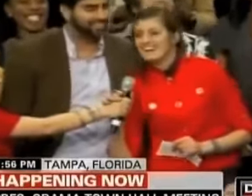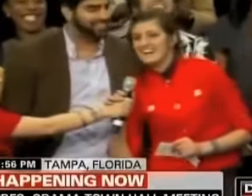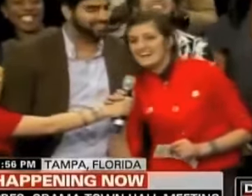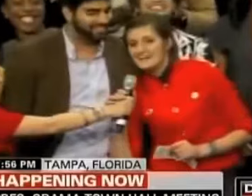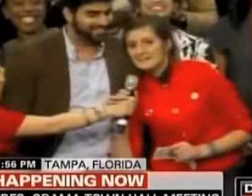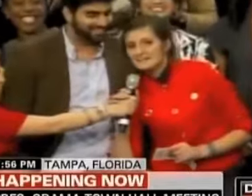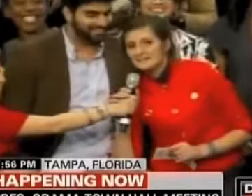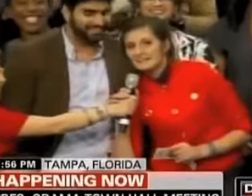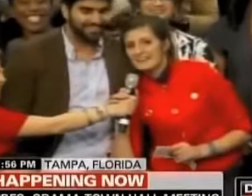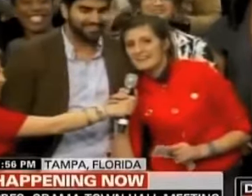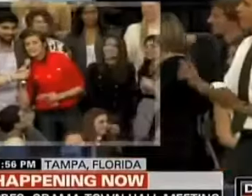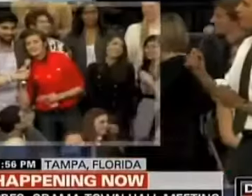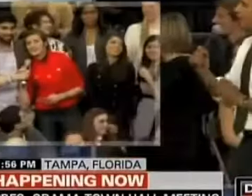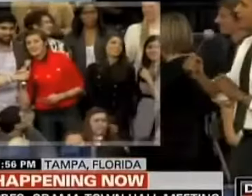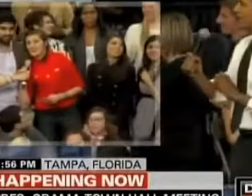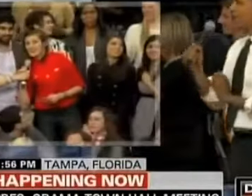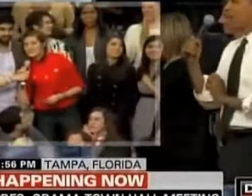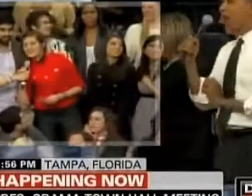Uh-oh.